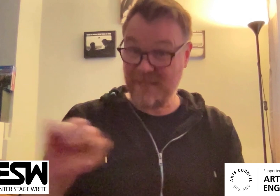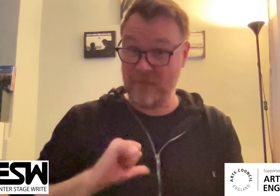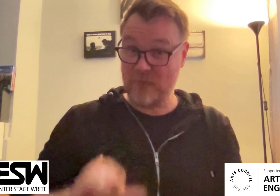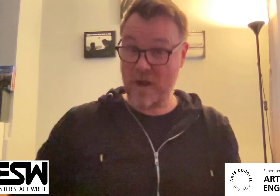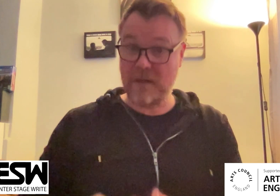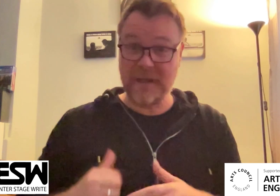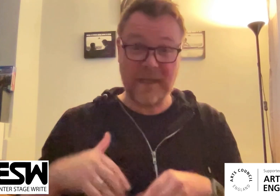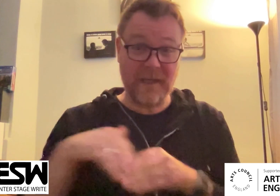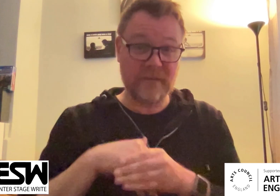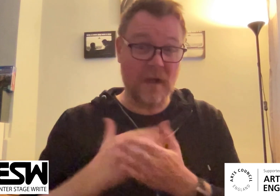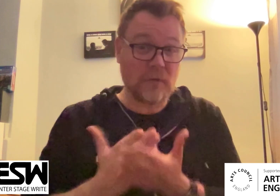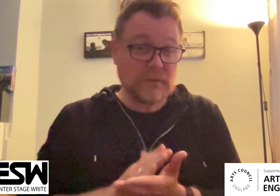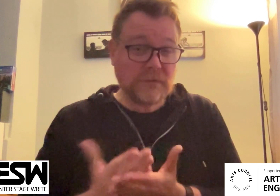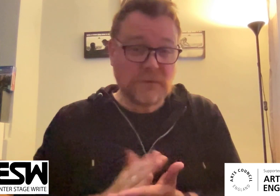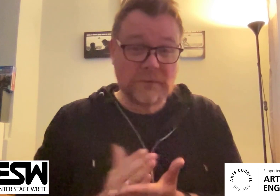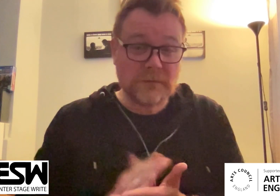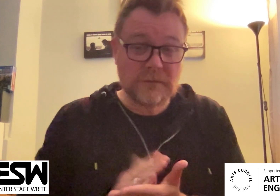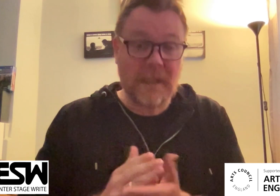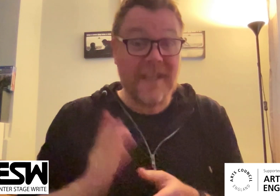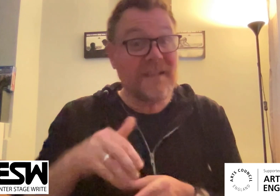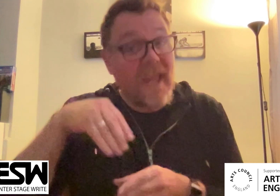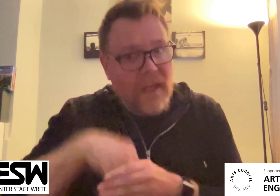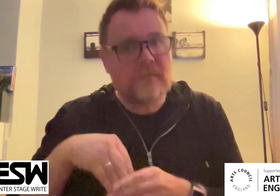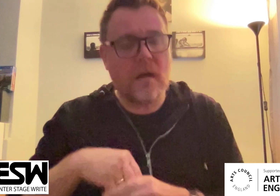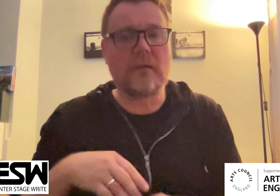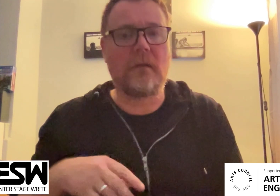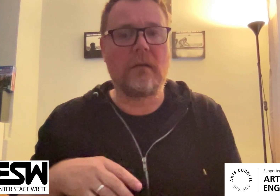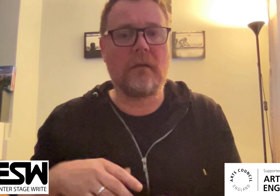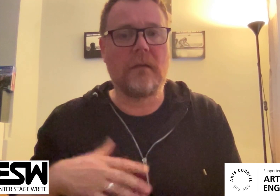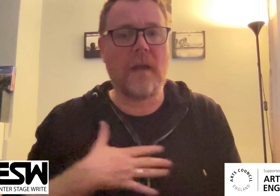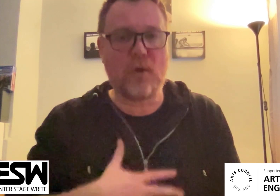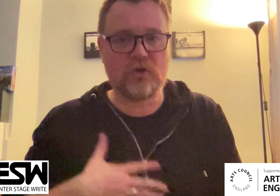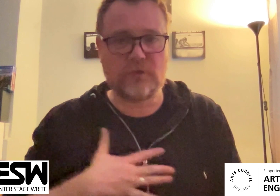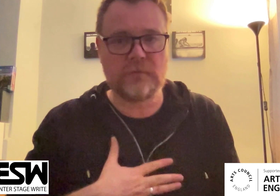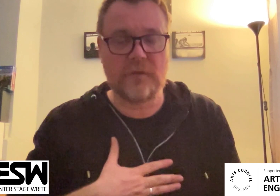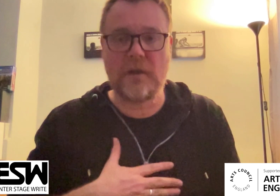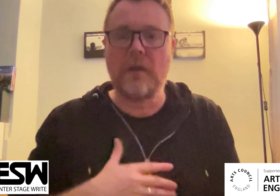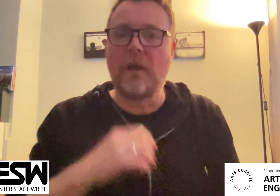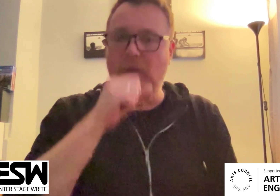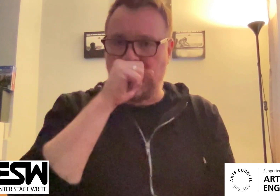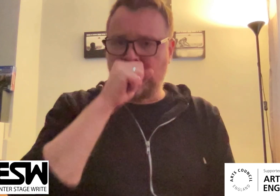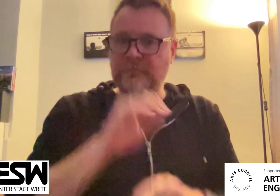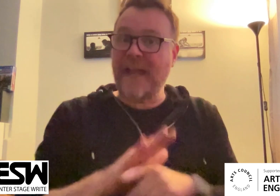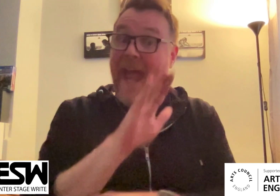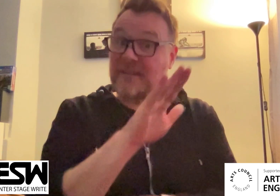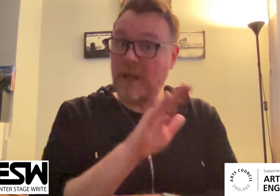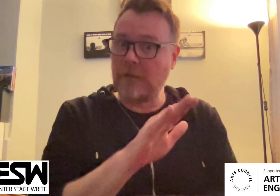perspective. So maybe our farmer's in a dilemma and an internal struggle, an internal conflict while he's trying